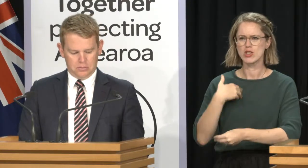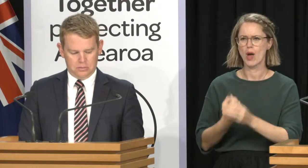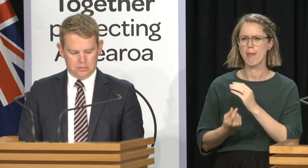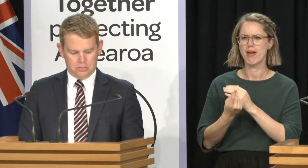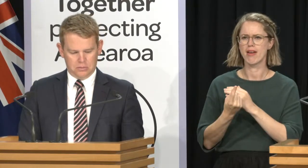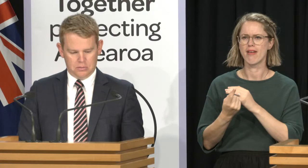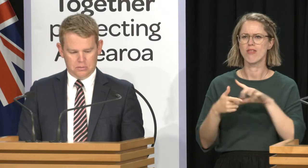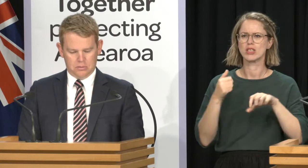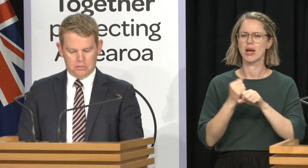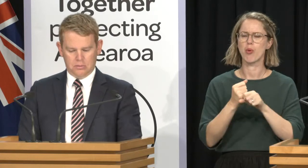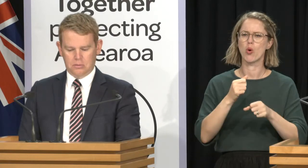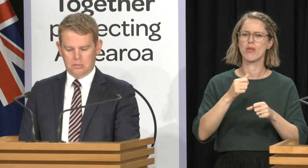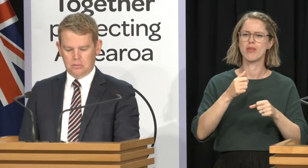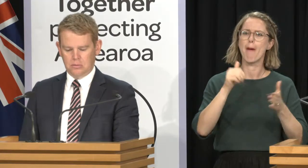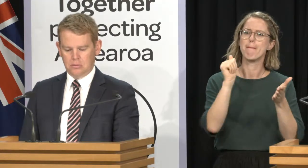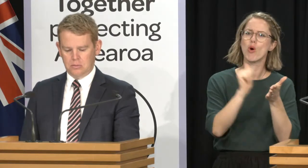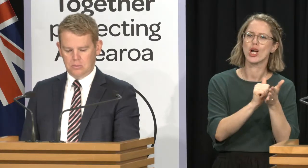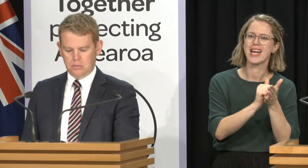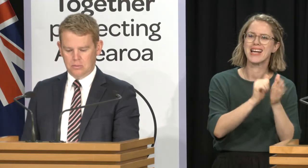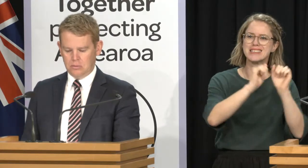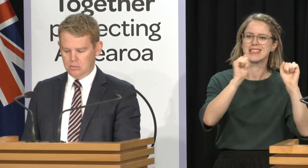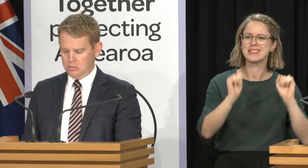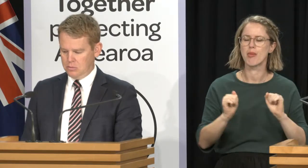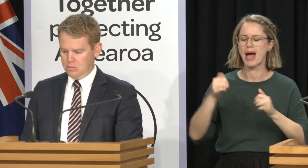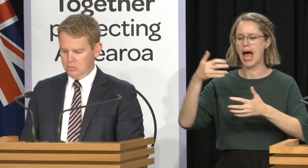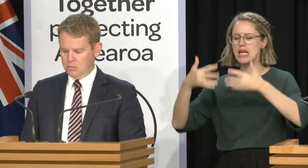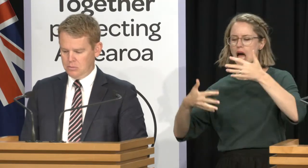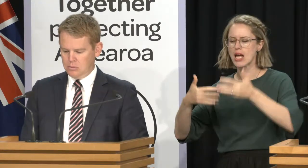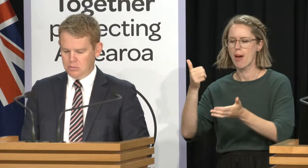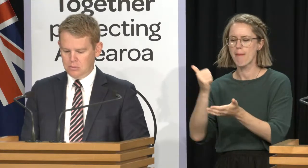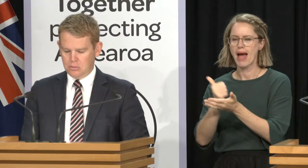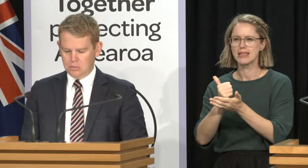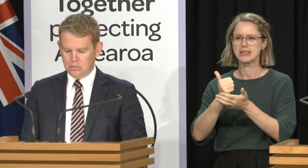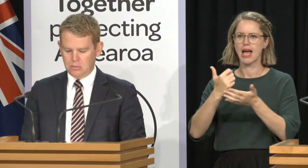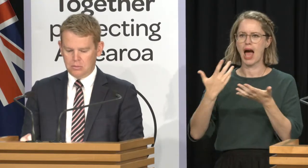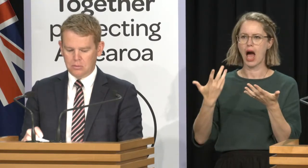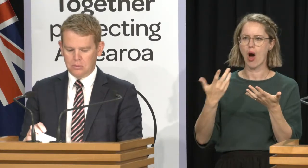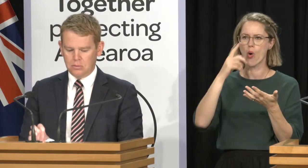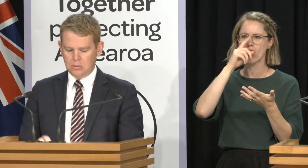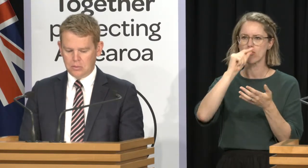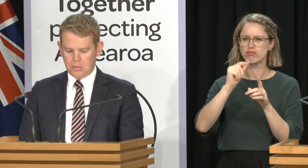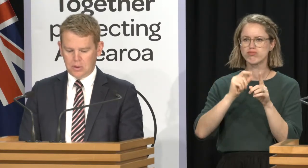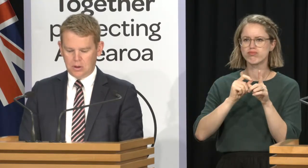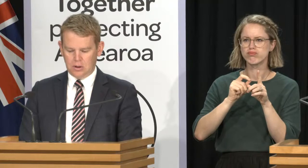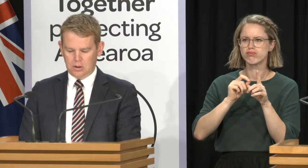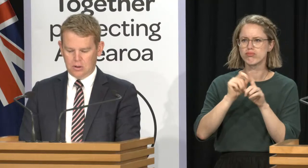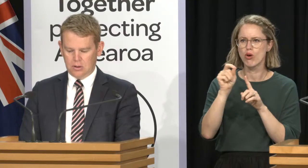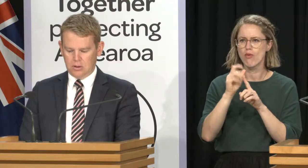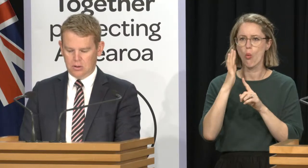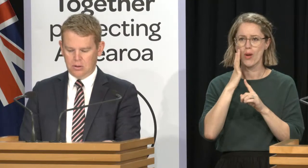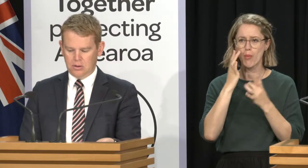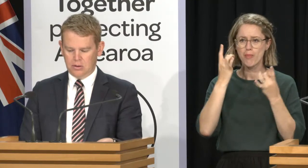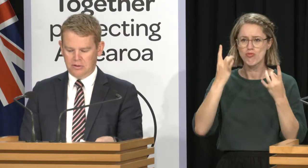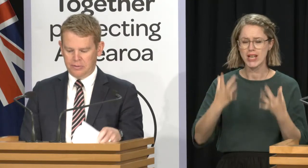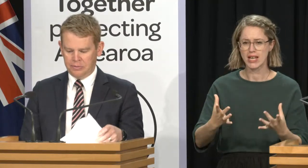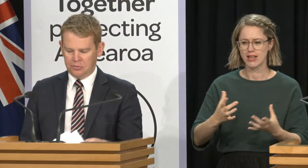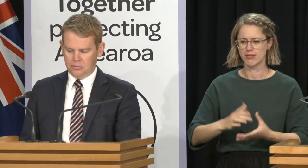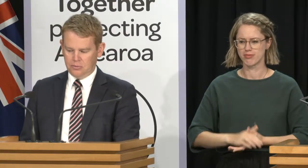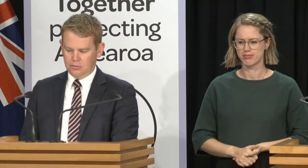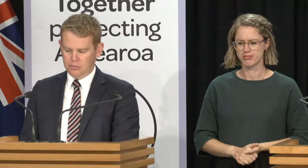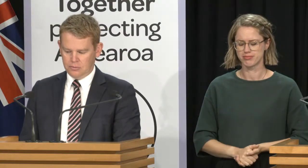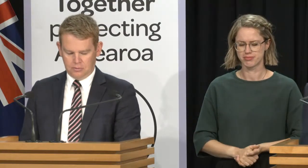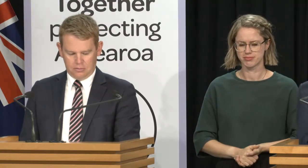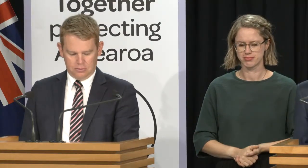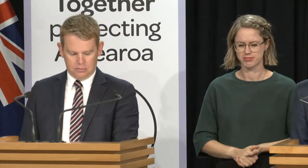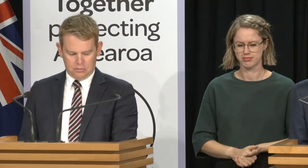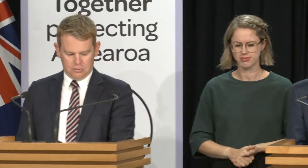databases up and running, the booking system up and running? How soon until we can see that actually in force? Well,